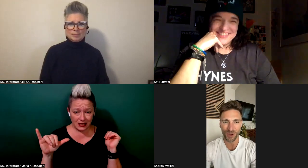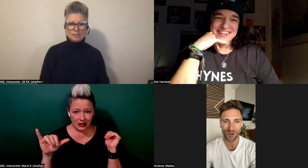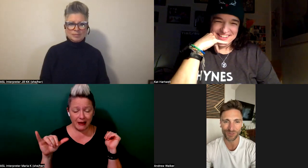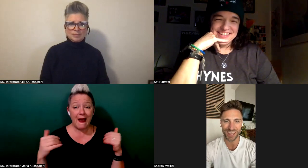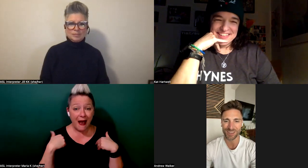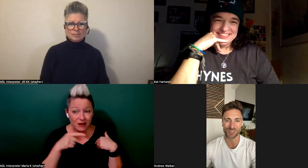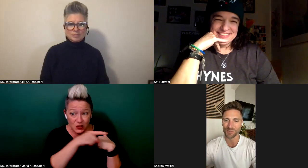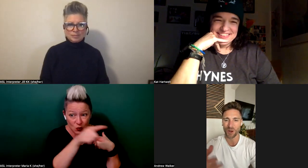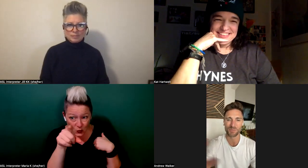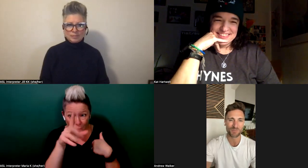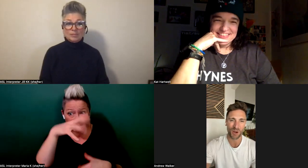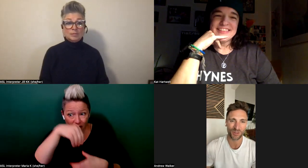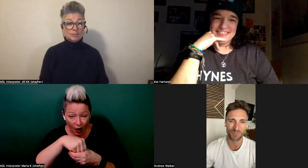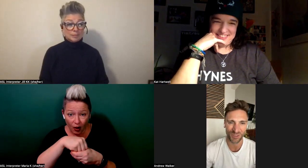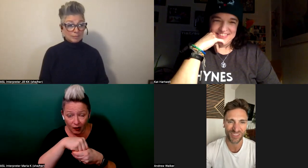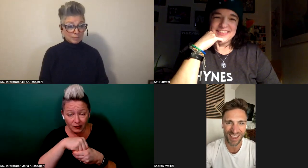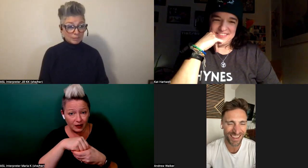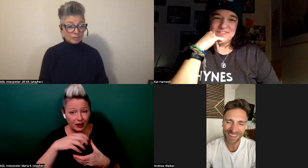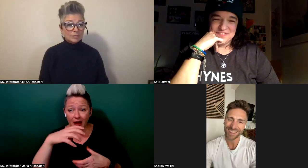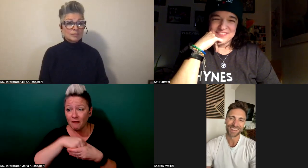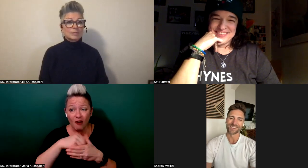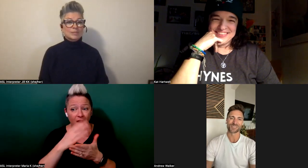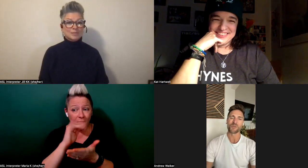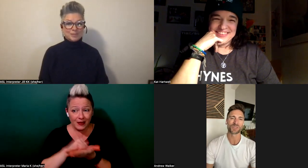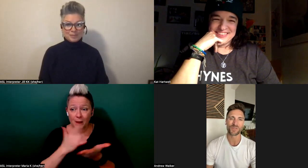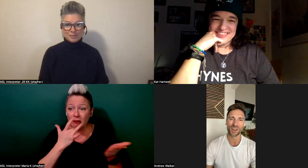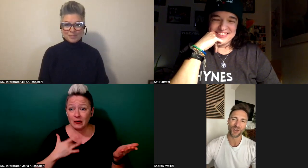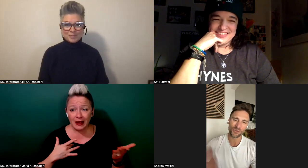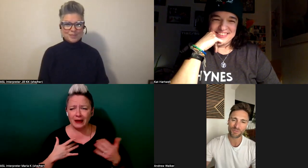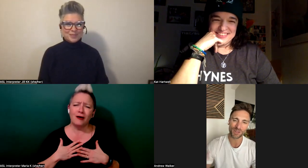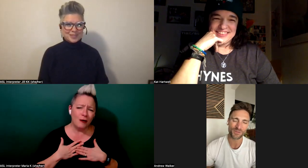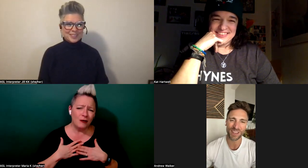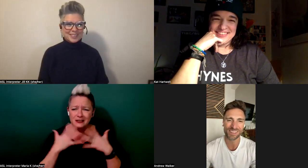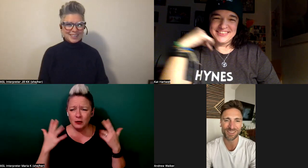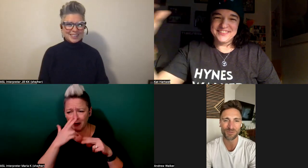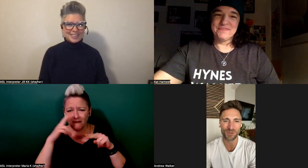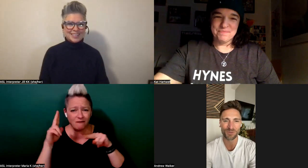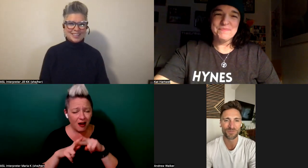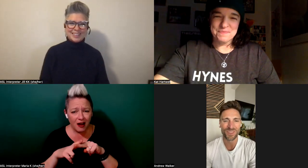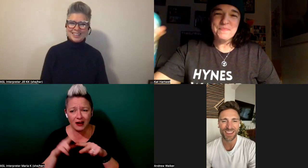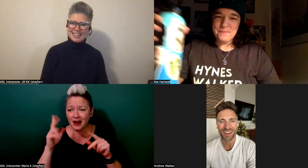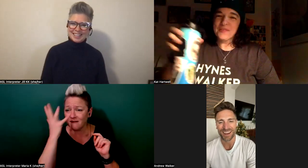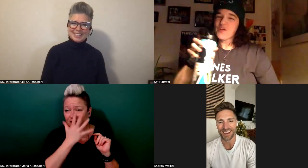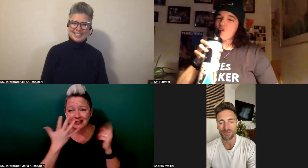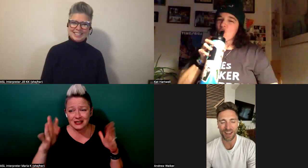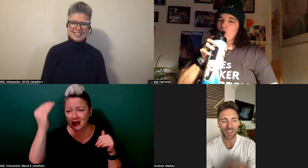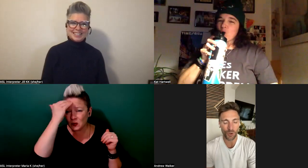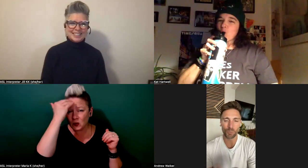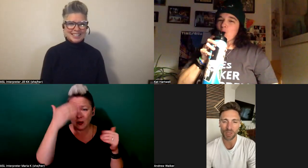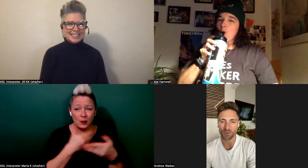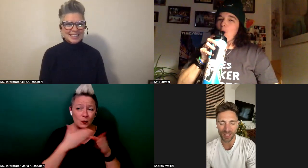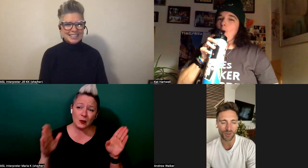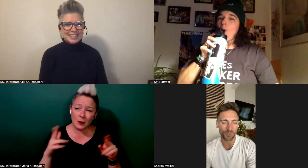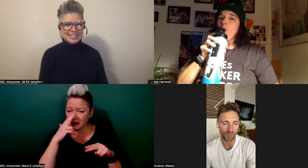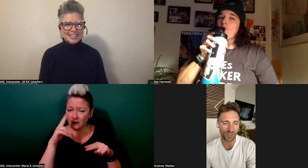of you involved, and just you being part of the birthday. It was so much fun, and all the familiar faces in the room. And I